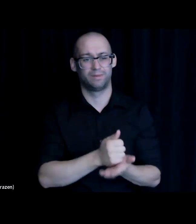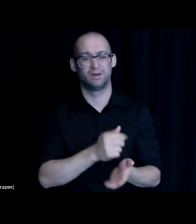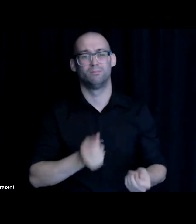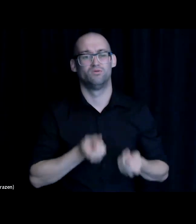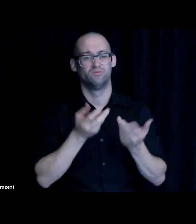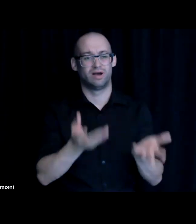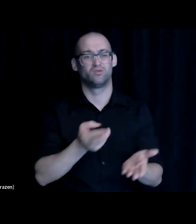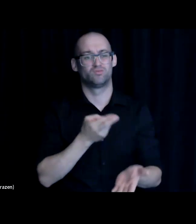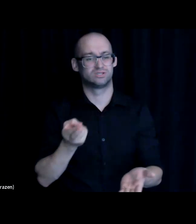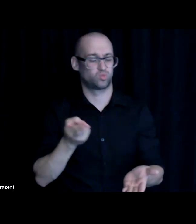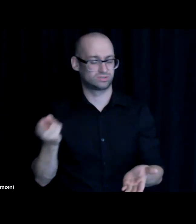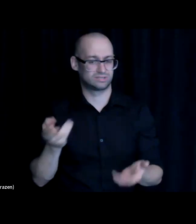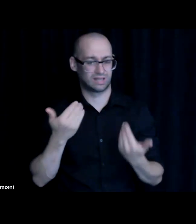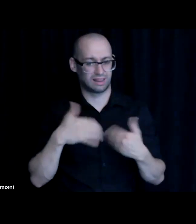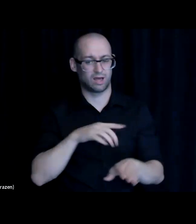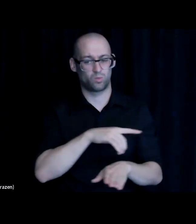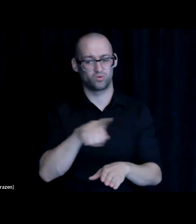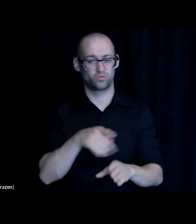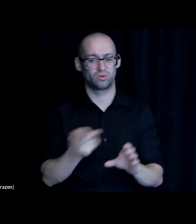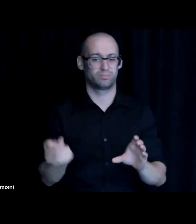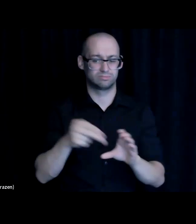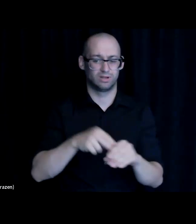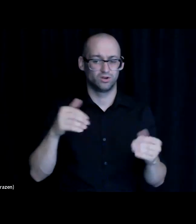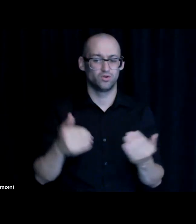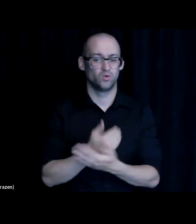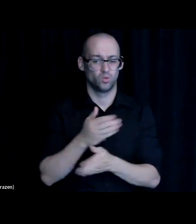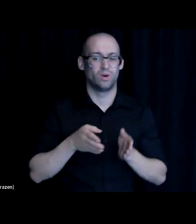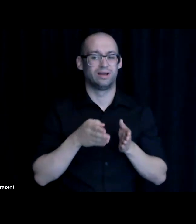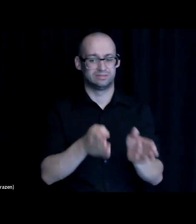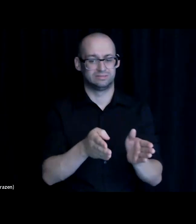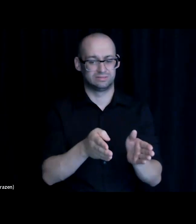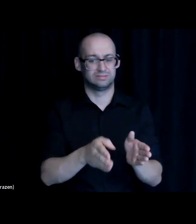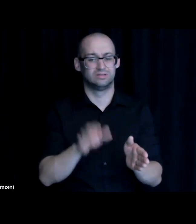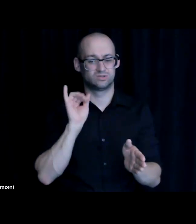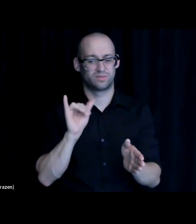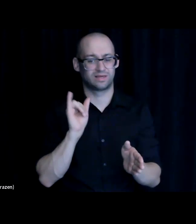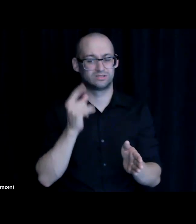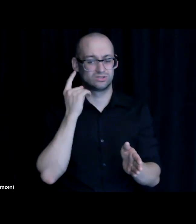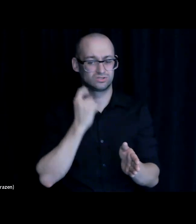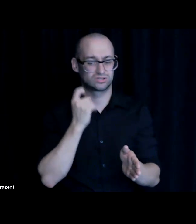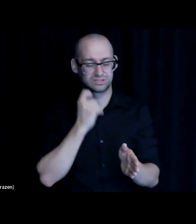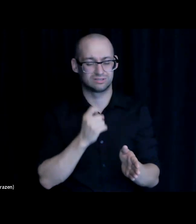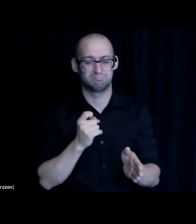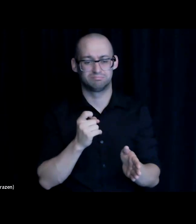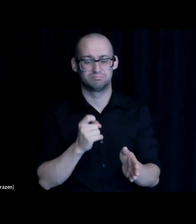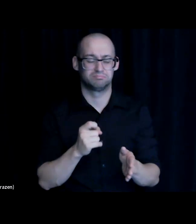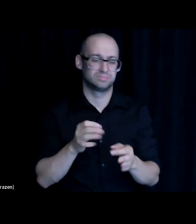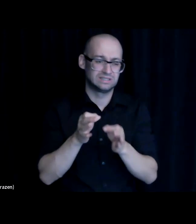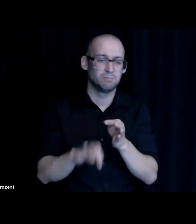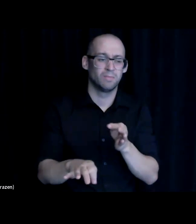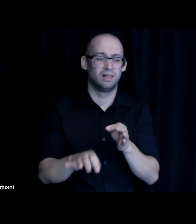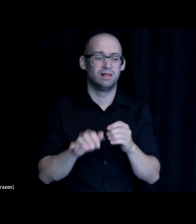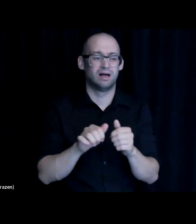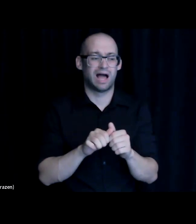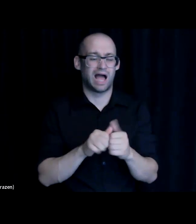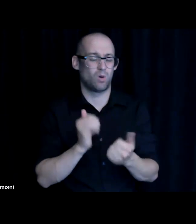allow you to participate in new and innovative ways. And so that's just kind of in a nutshell how we've looked at it at the